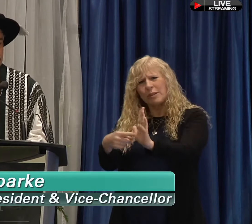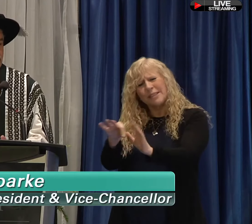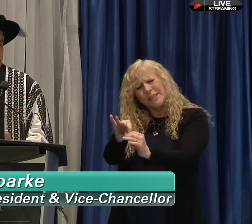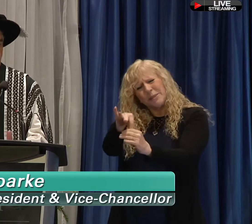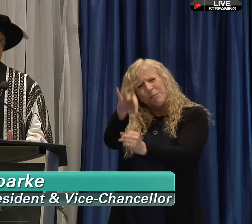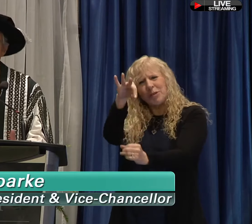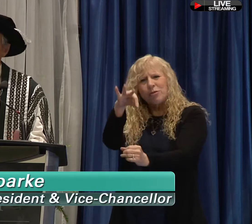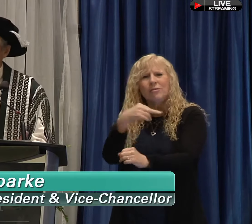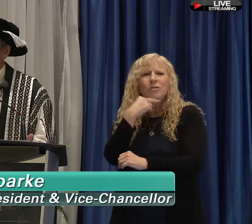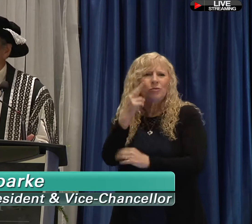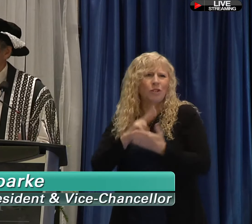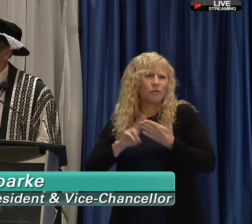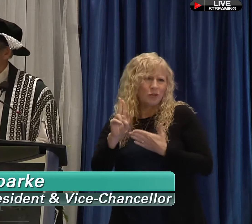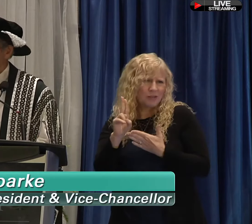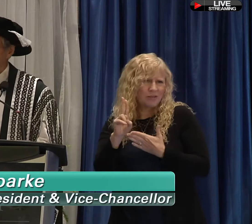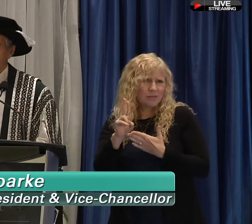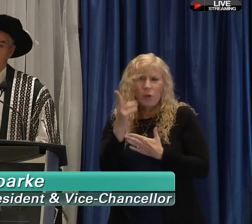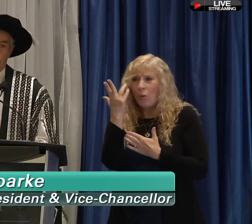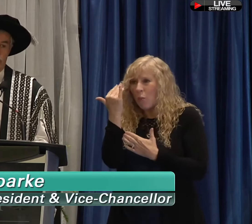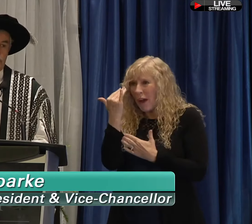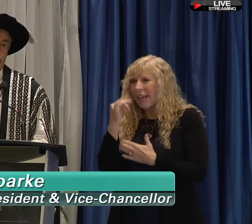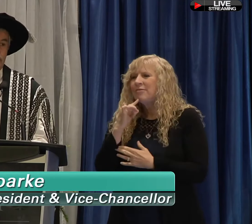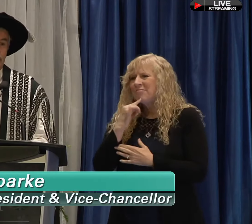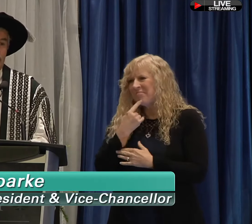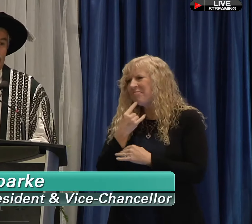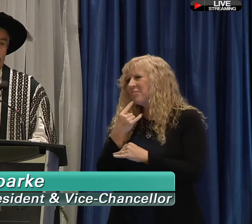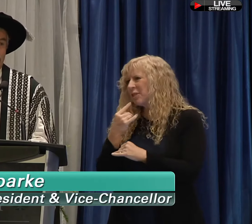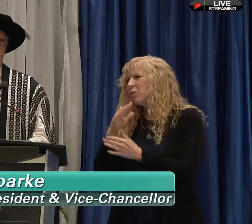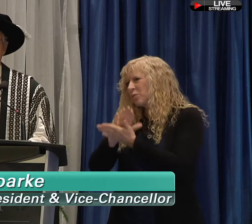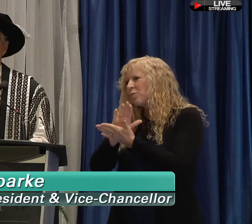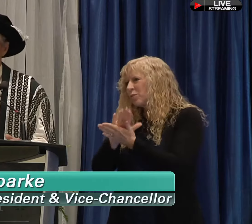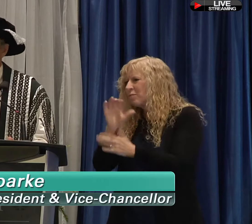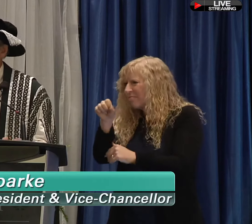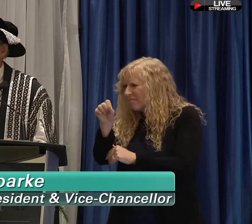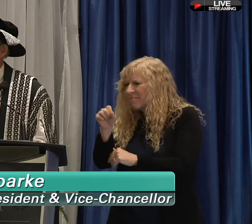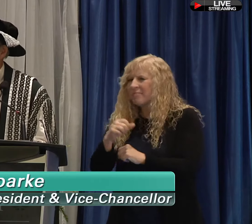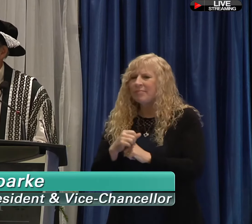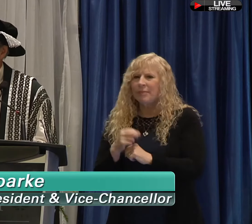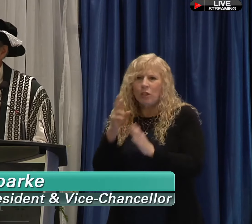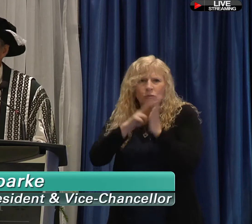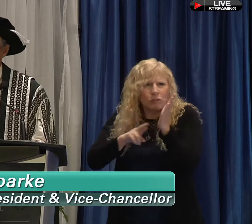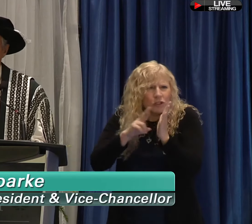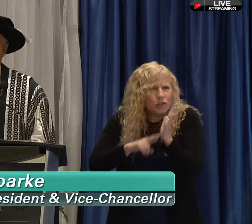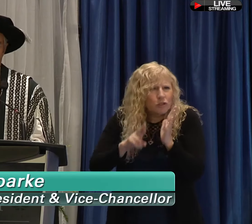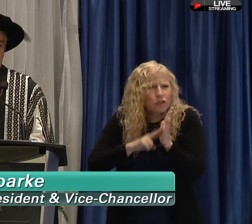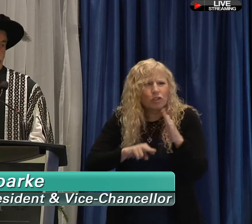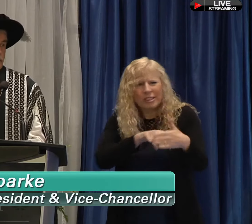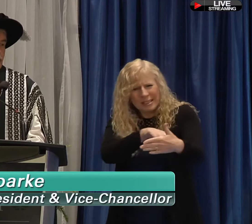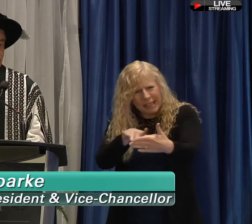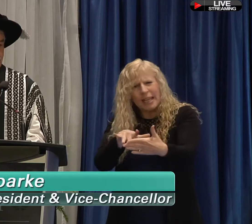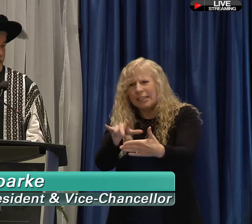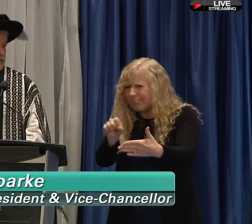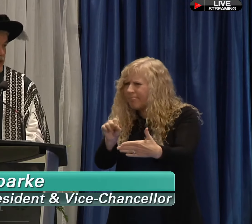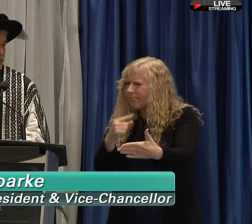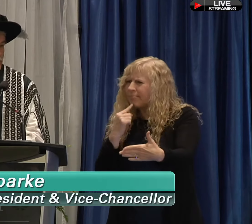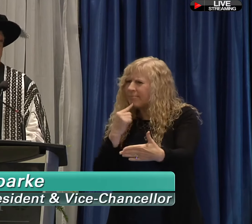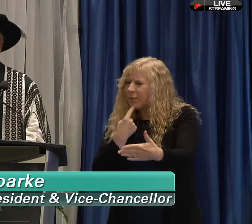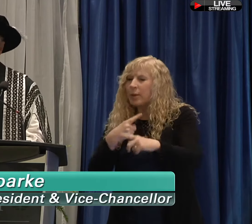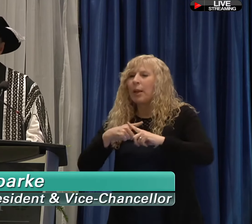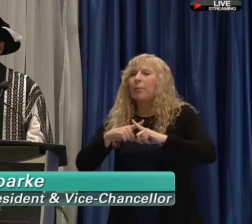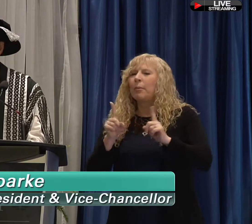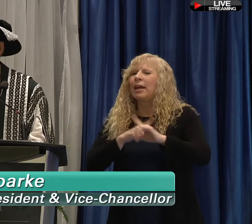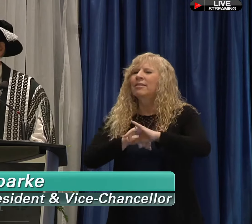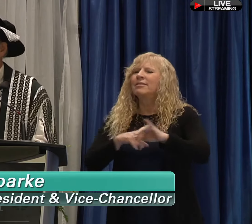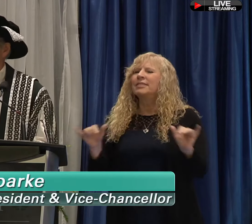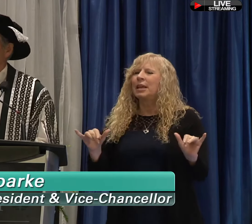And because Trent is a very serious institution in terms of research, in terms of study, but at the same time, we